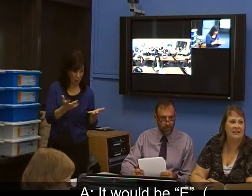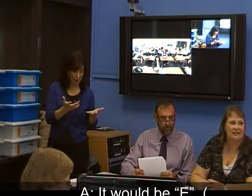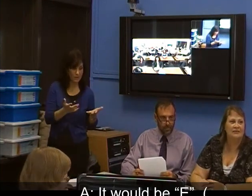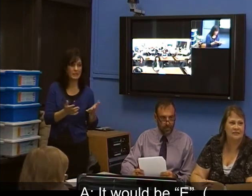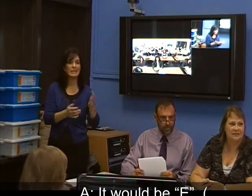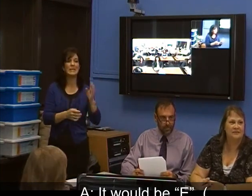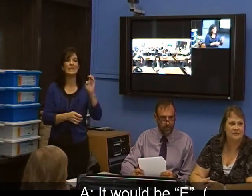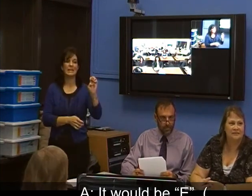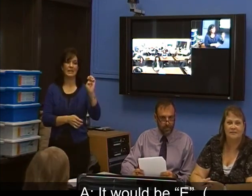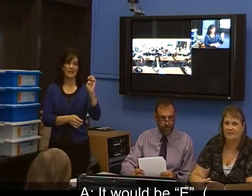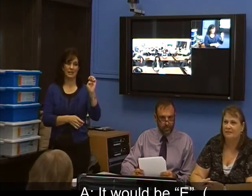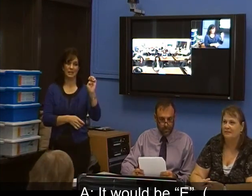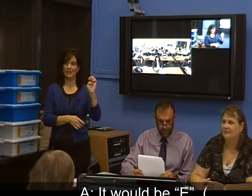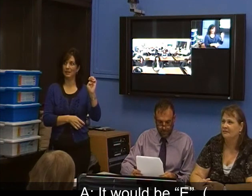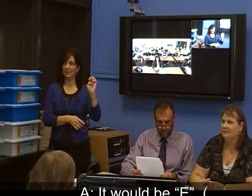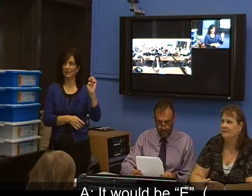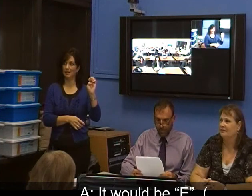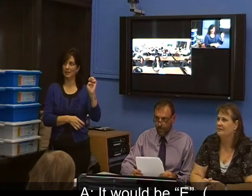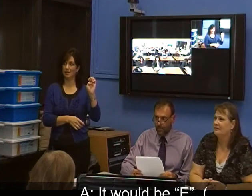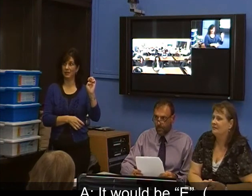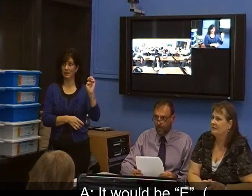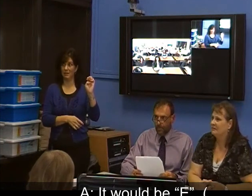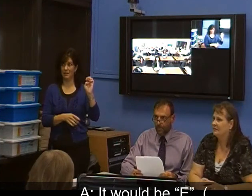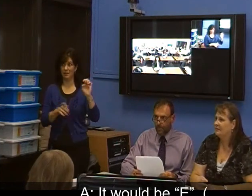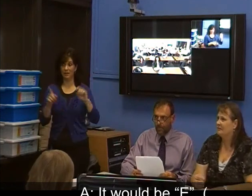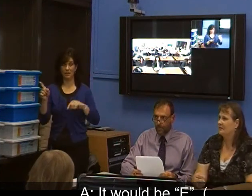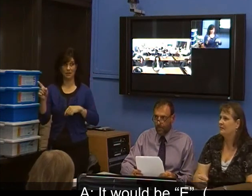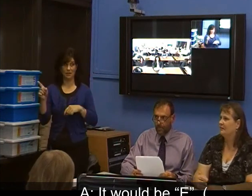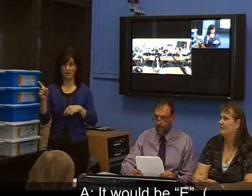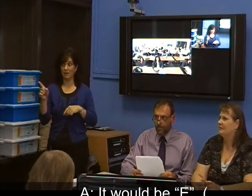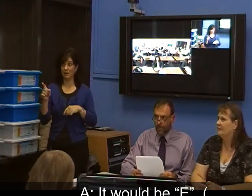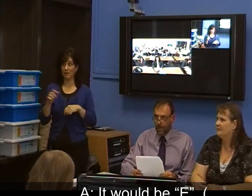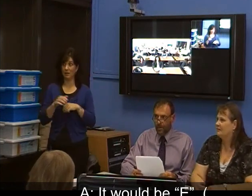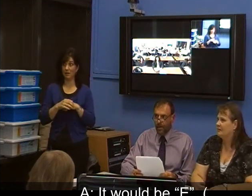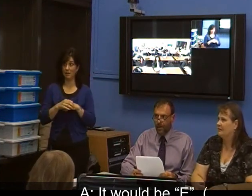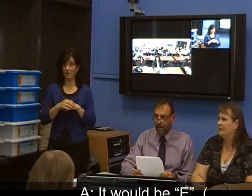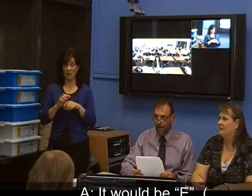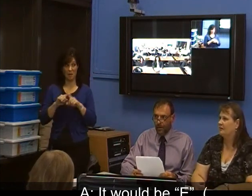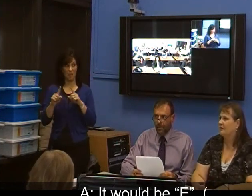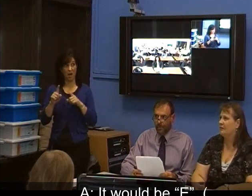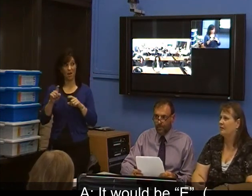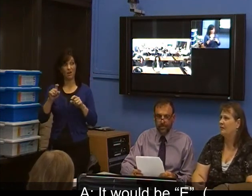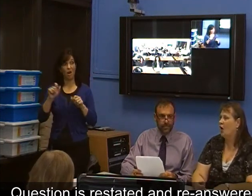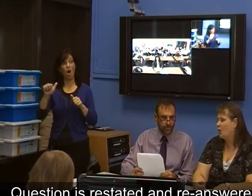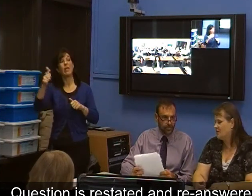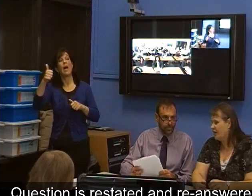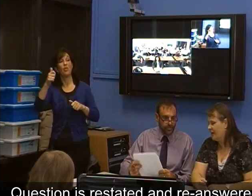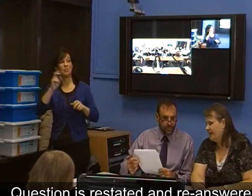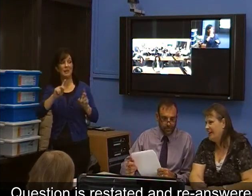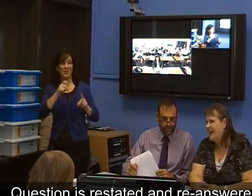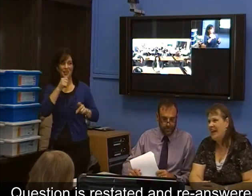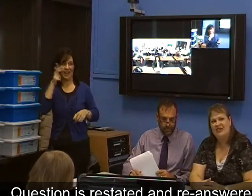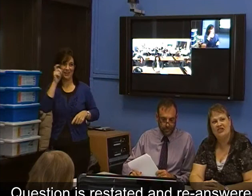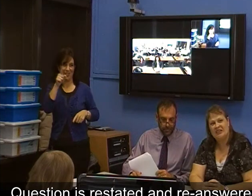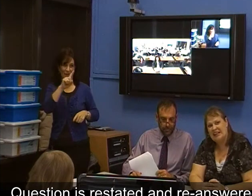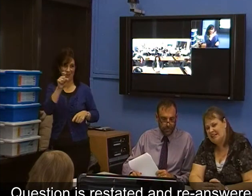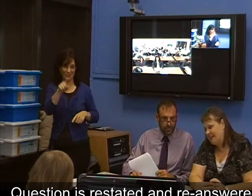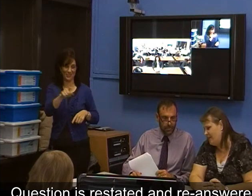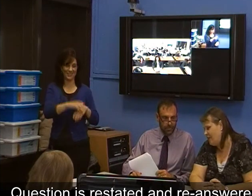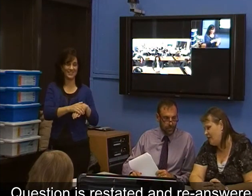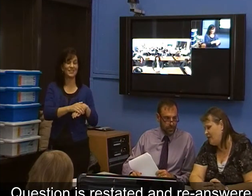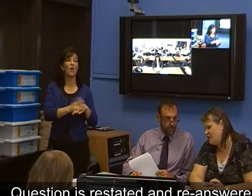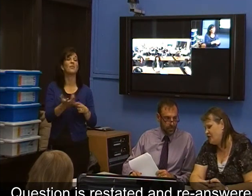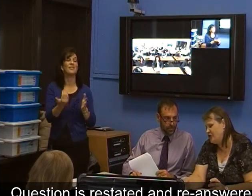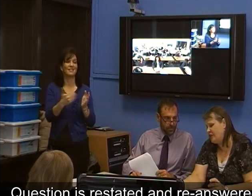E. The rest of the, everybody else didn't hear her question. Oh, sorry. She says